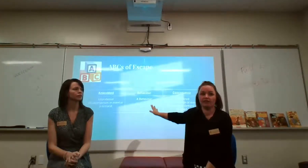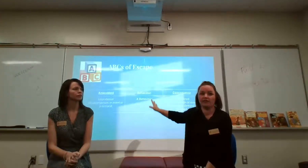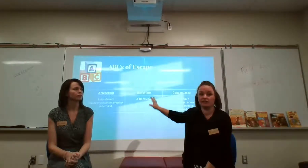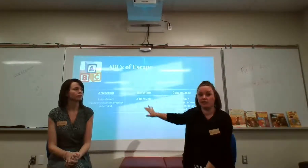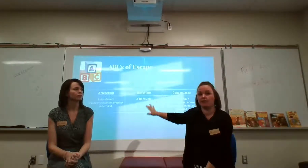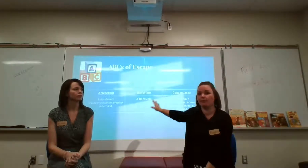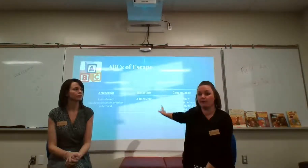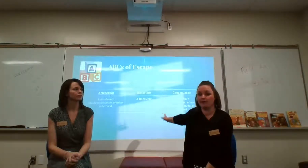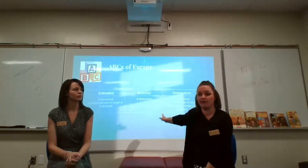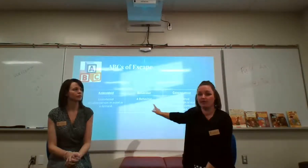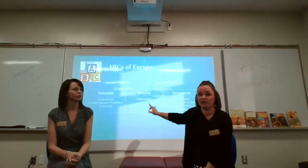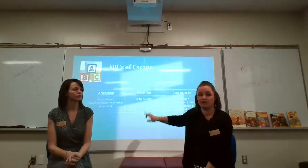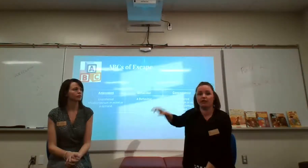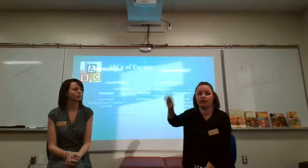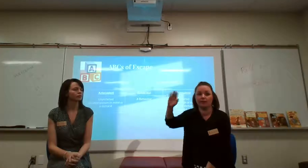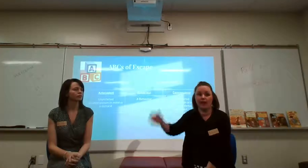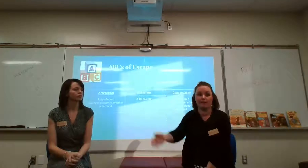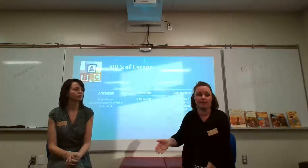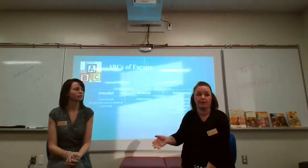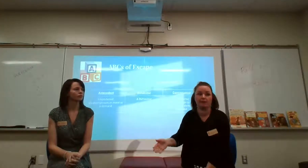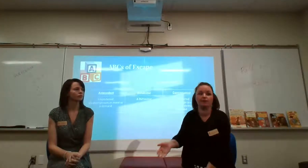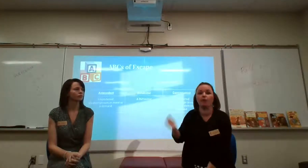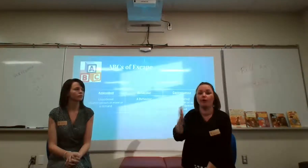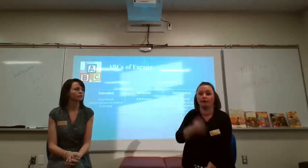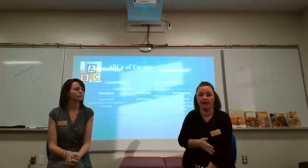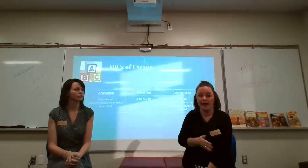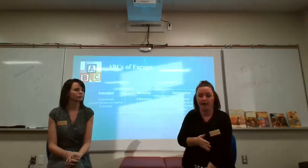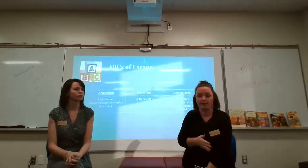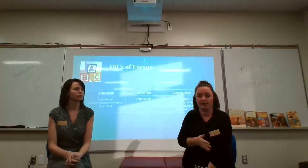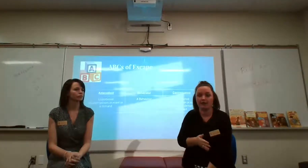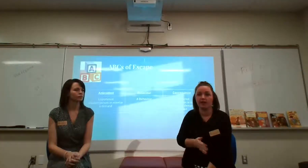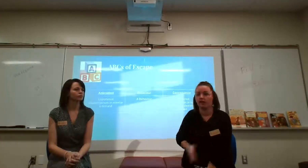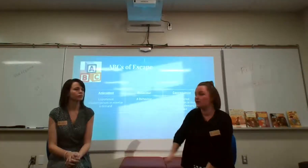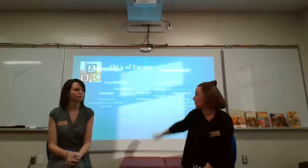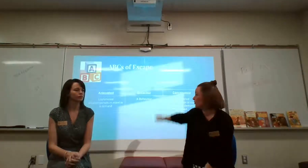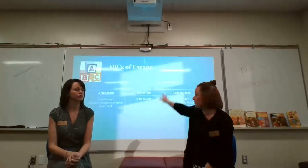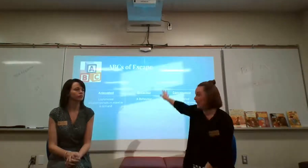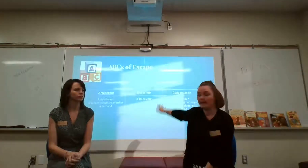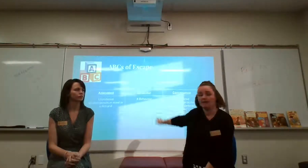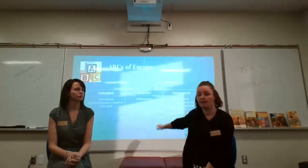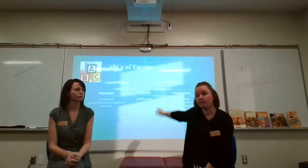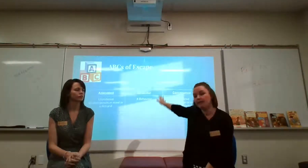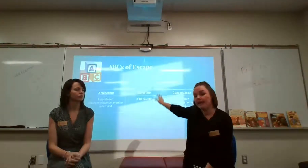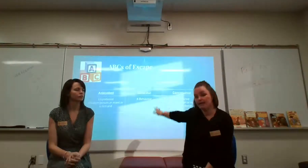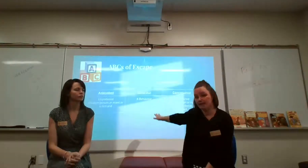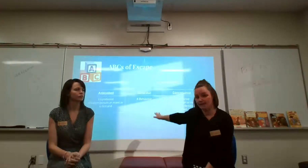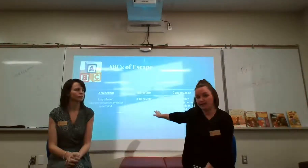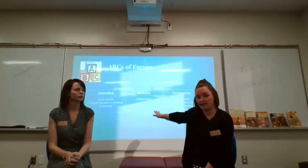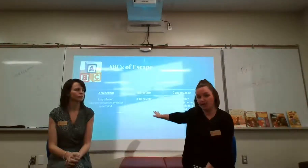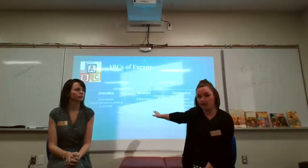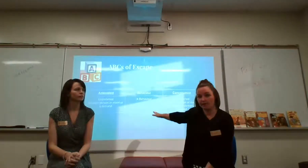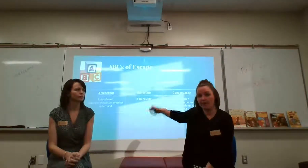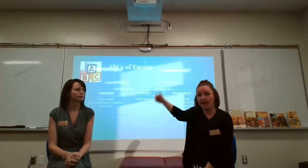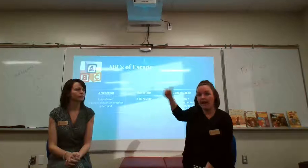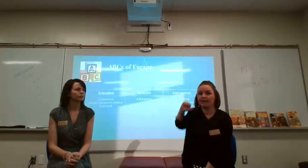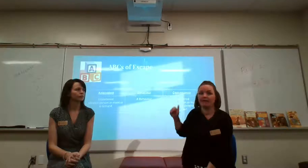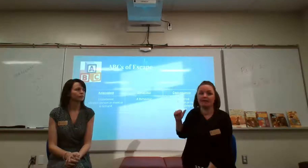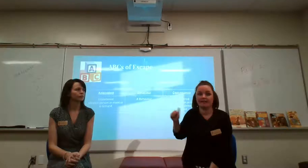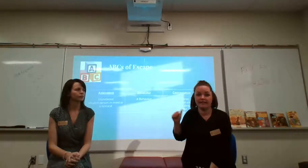to determine what the function is. We look at what happens right before and right after. So the behavior could be anything in this column. And then the